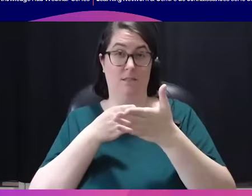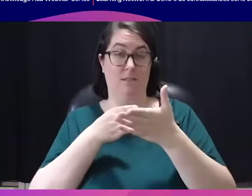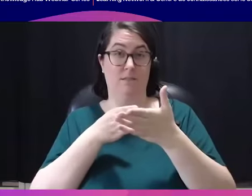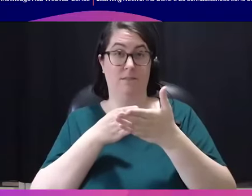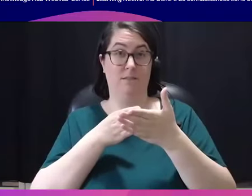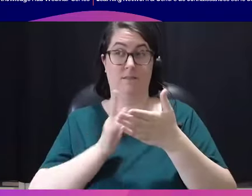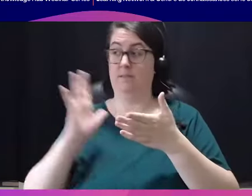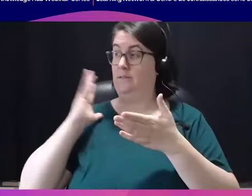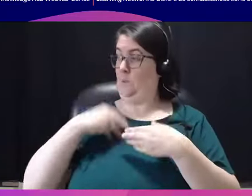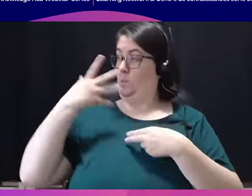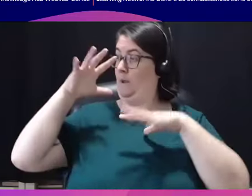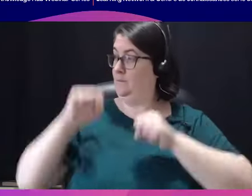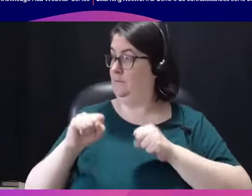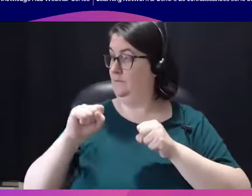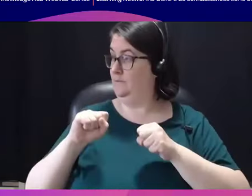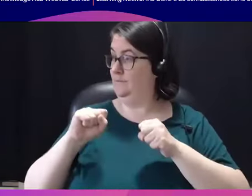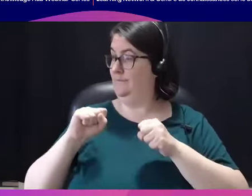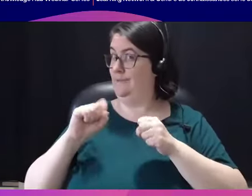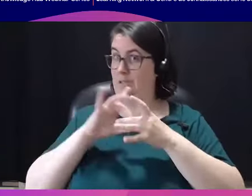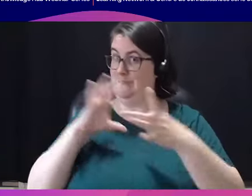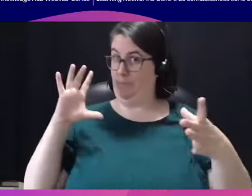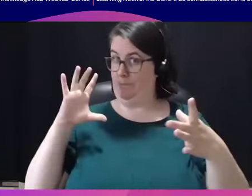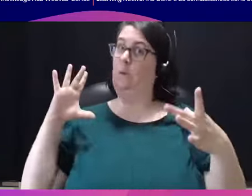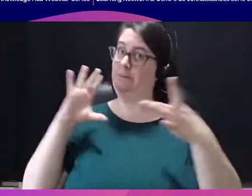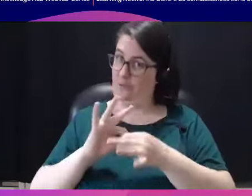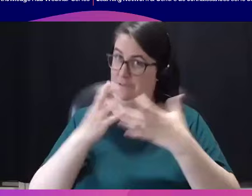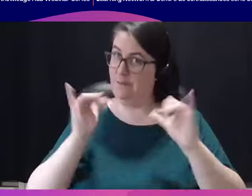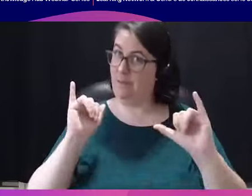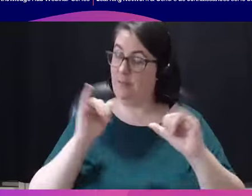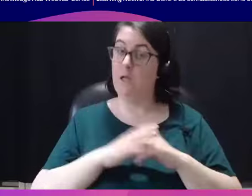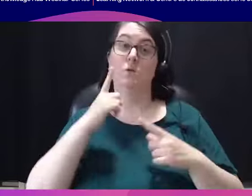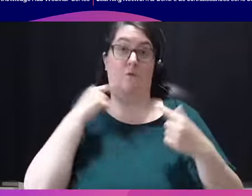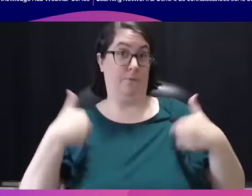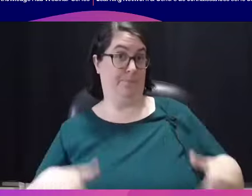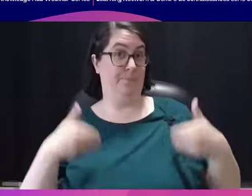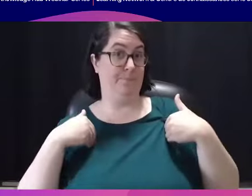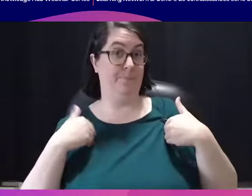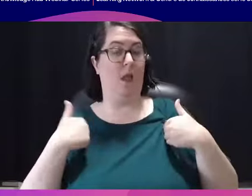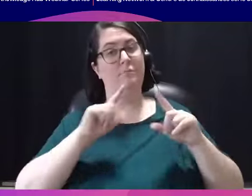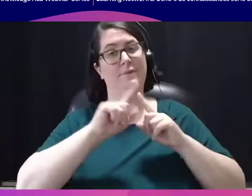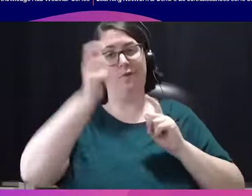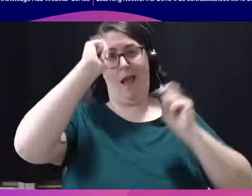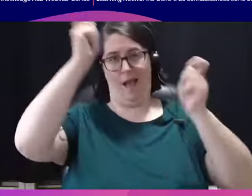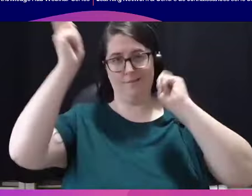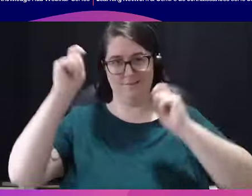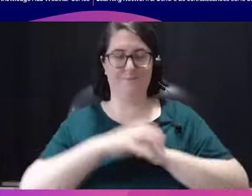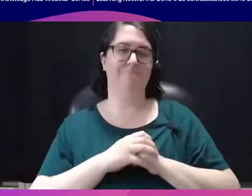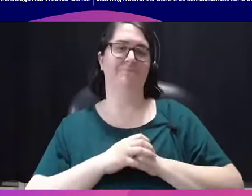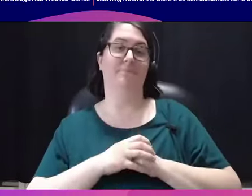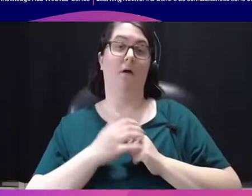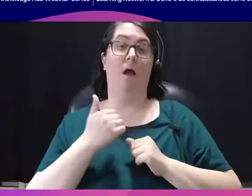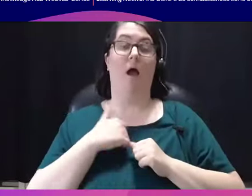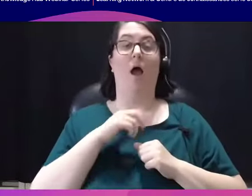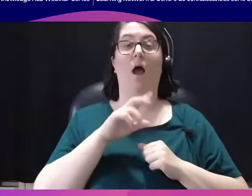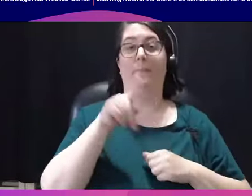of colonialism. Now, a bit about myself. I wear a few different hats. So I am a